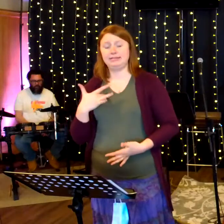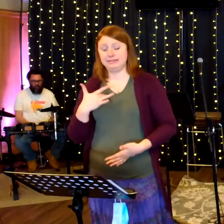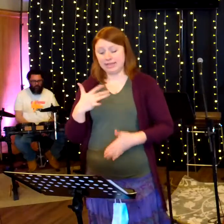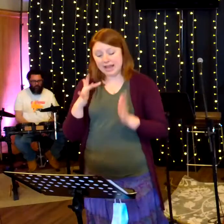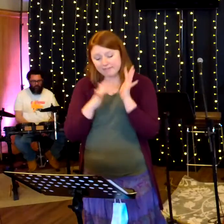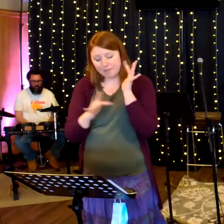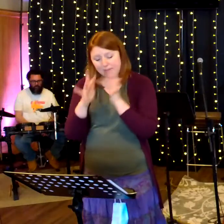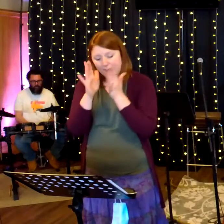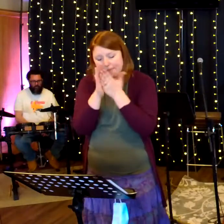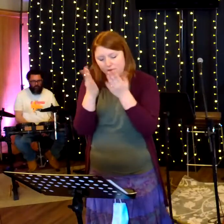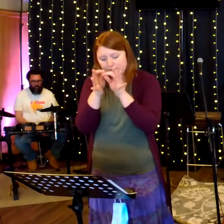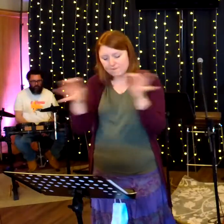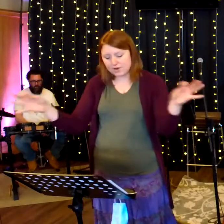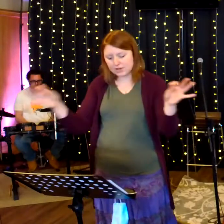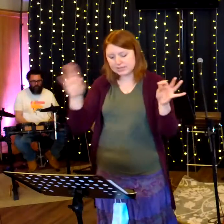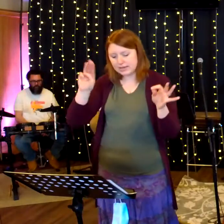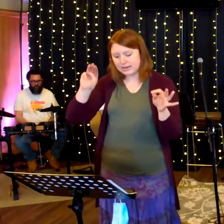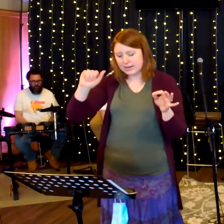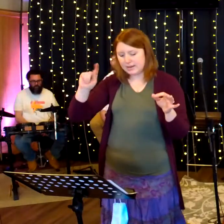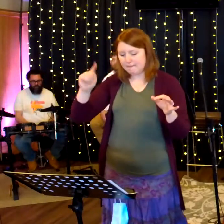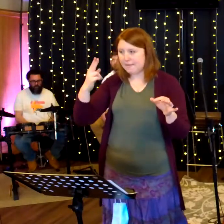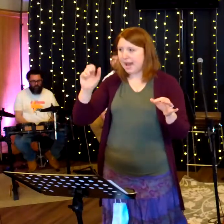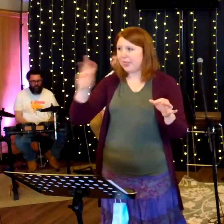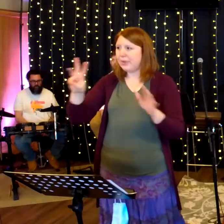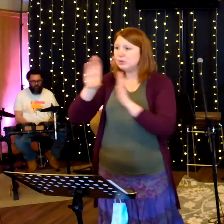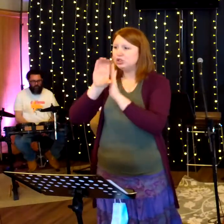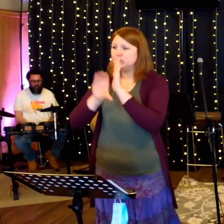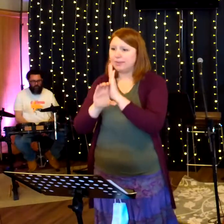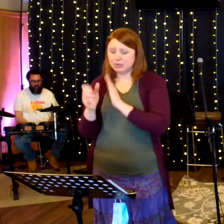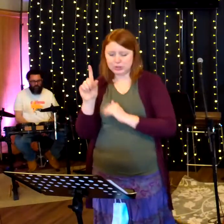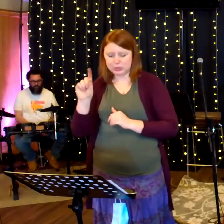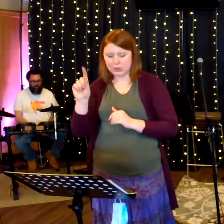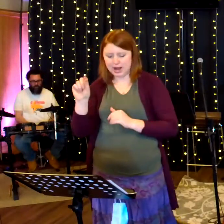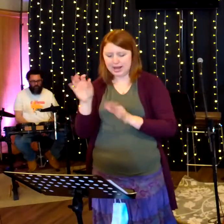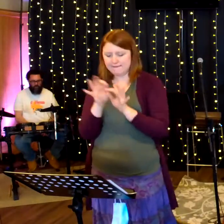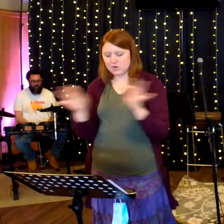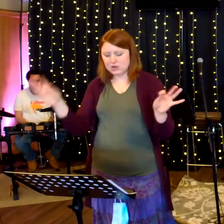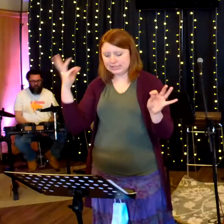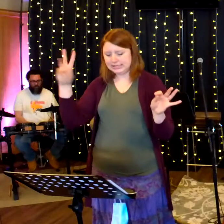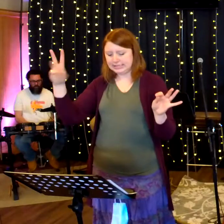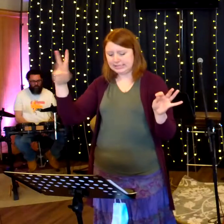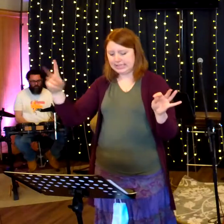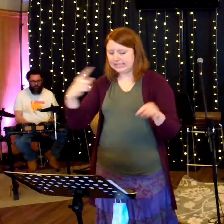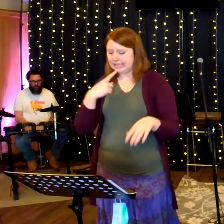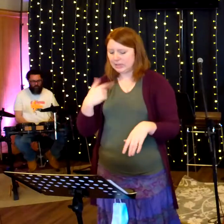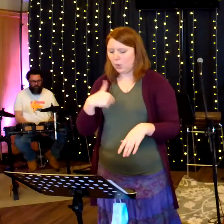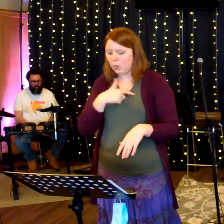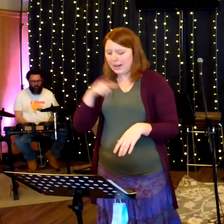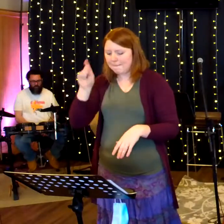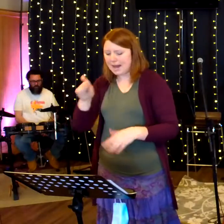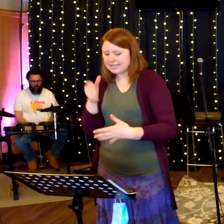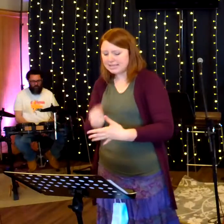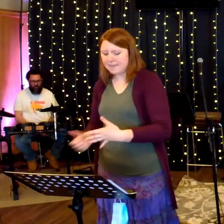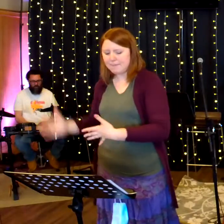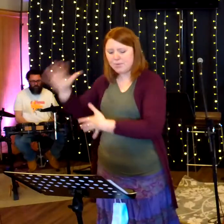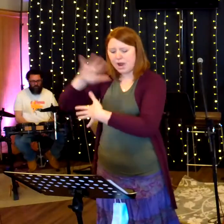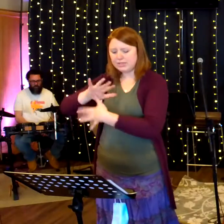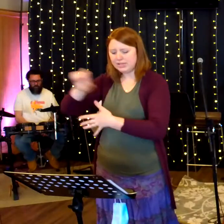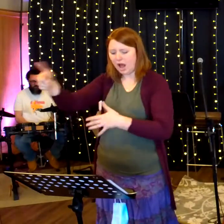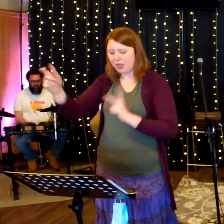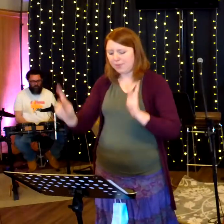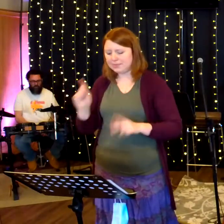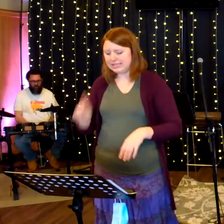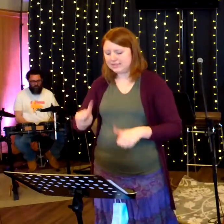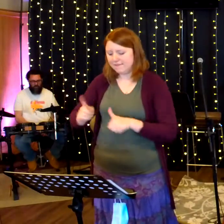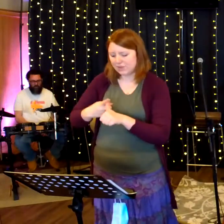verse 16, and the first shall be last, and the last shall be first. And a little bit further down in that same chapter when he said, just